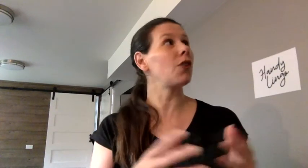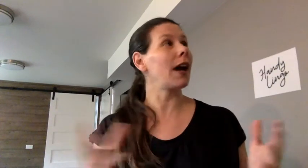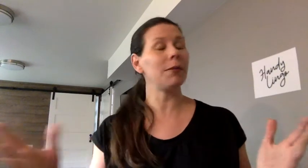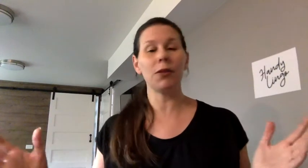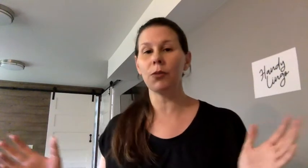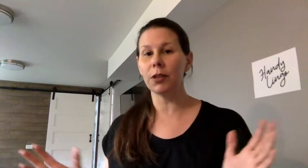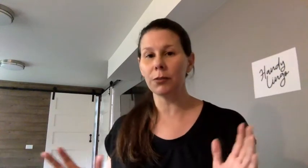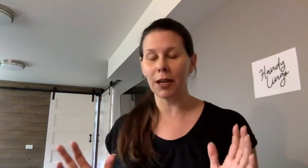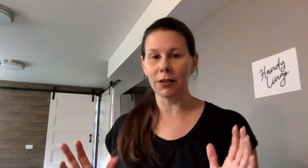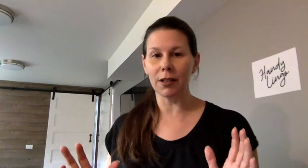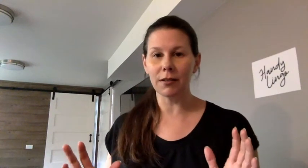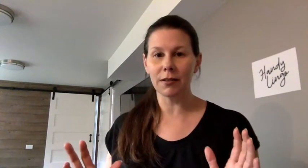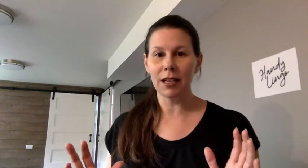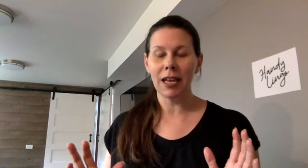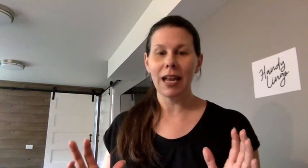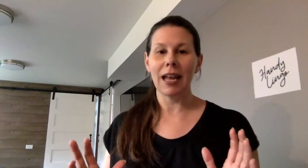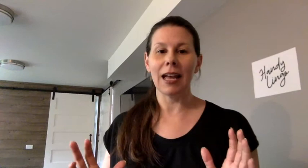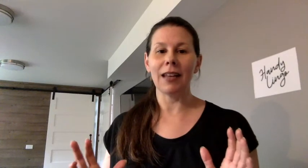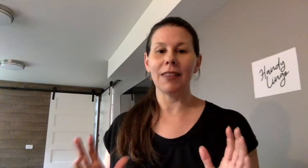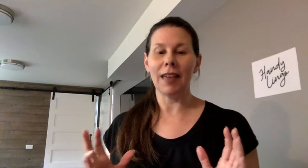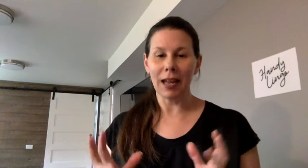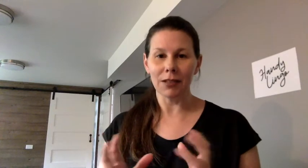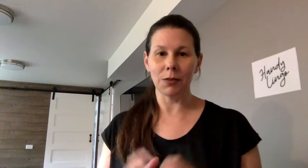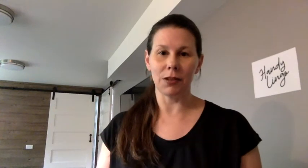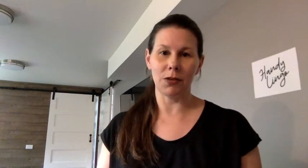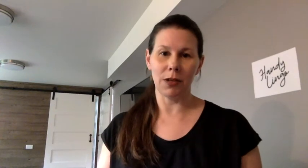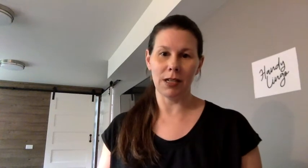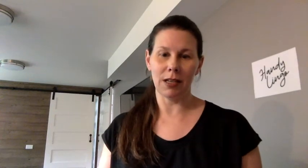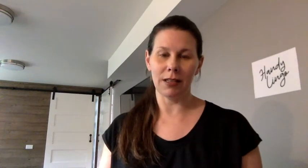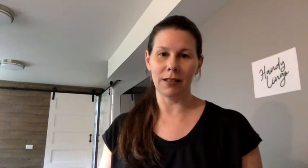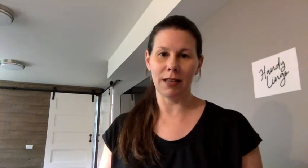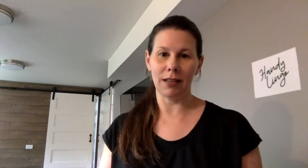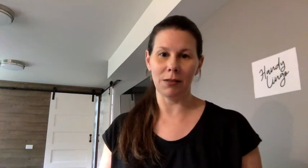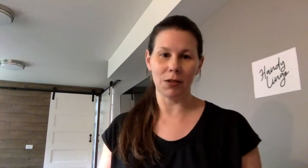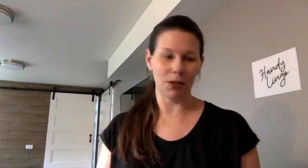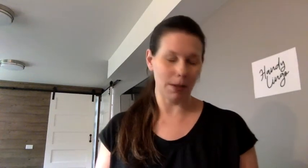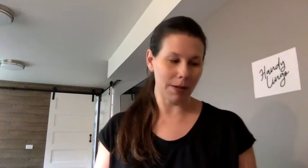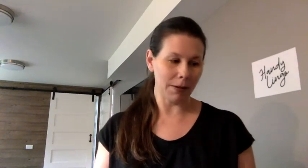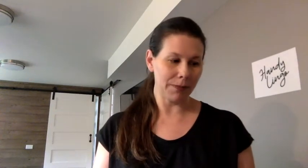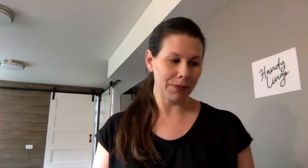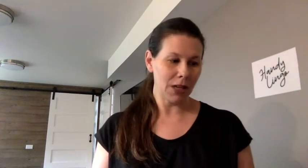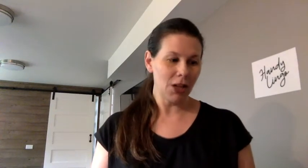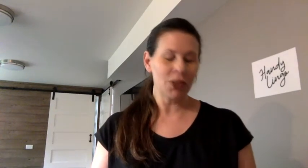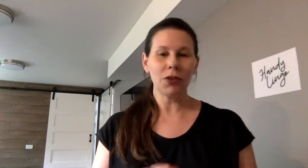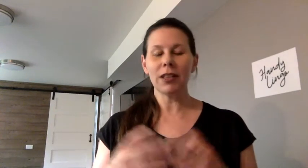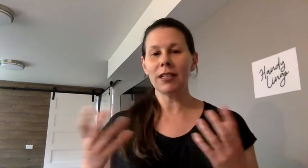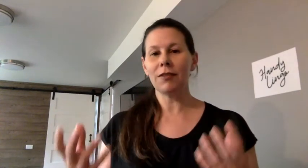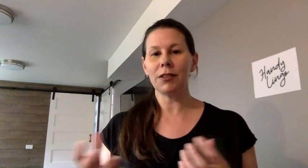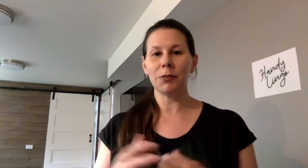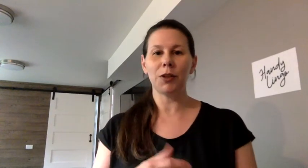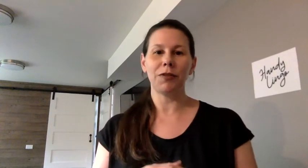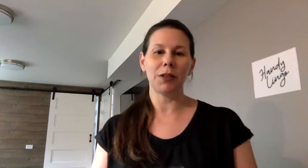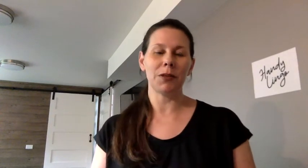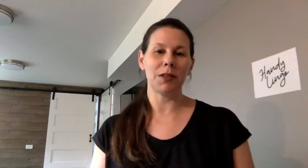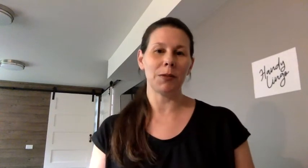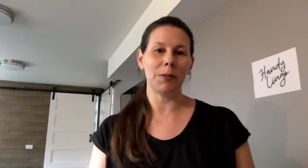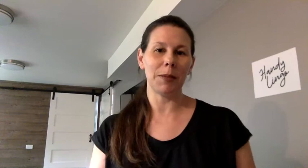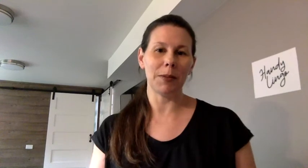describe the world around us. And that is what storytelling sign language is all about. So let's have a little more fun with some of the people that I